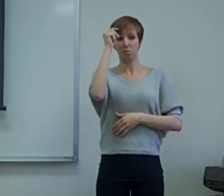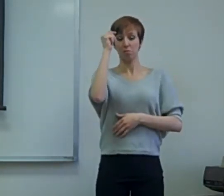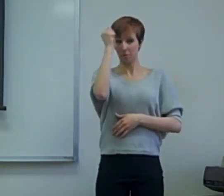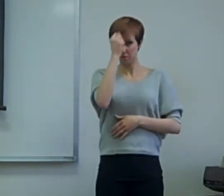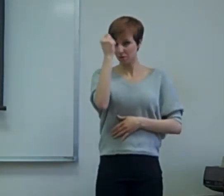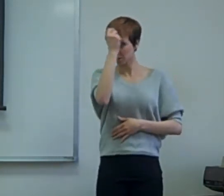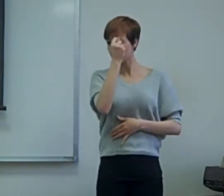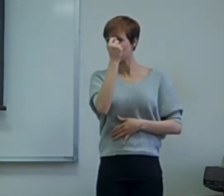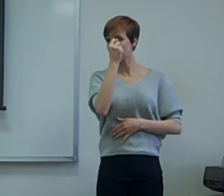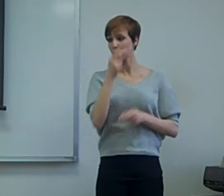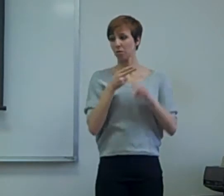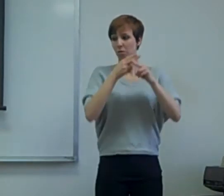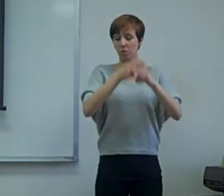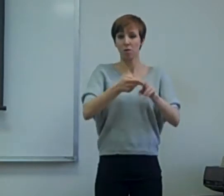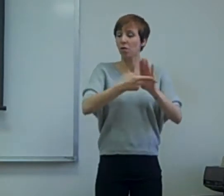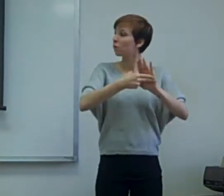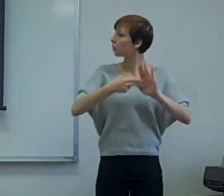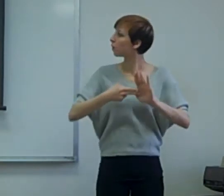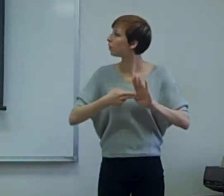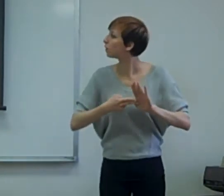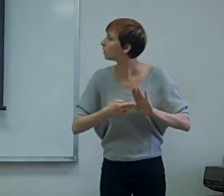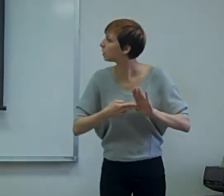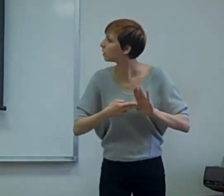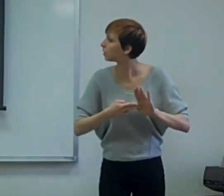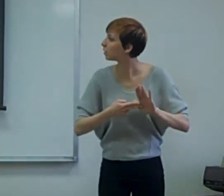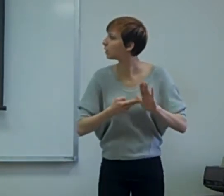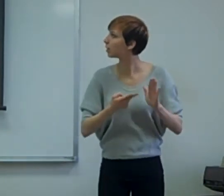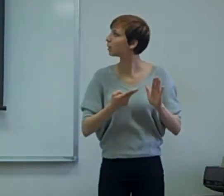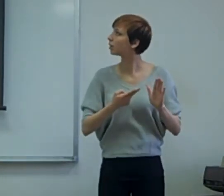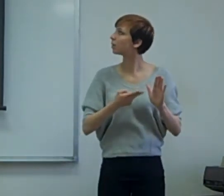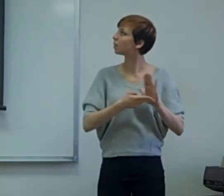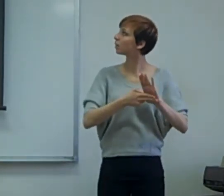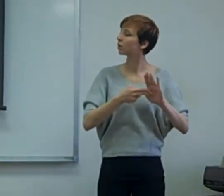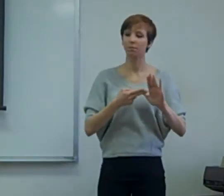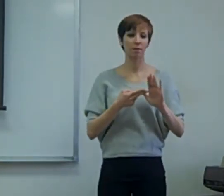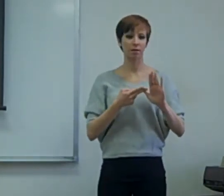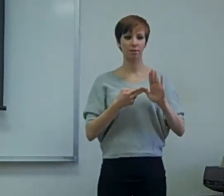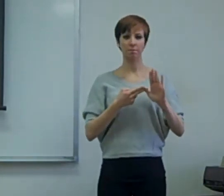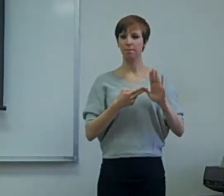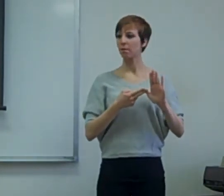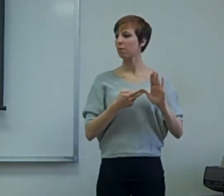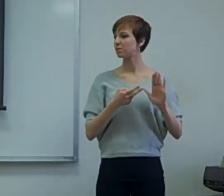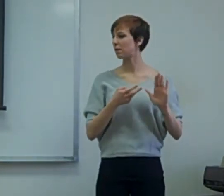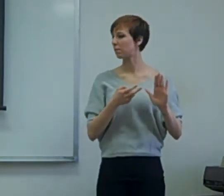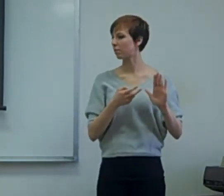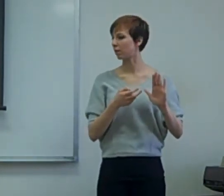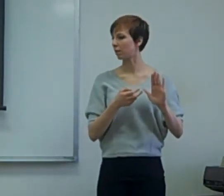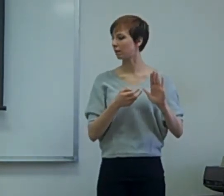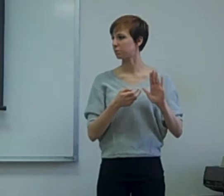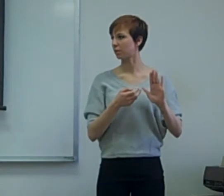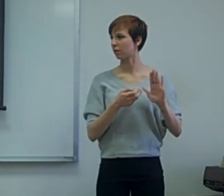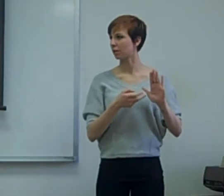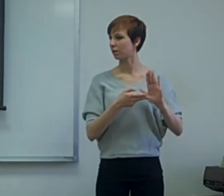of Elizabeth Kubler-Ross's theory. And what was the name of the theory again? I'm sorry.